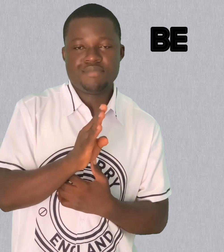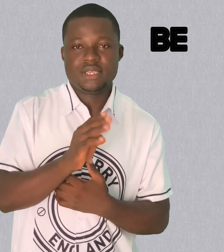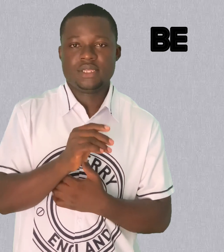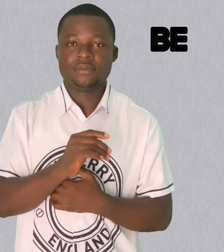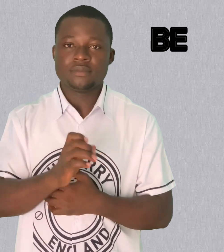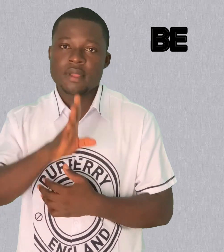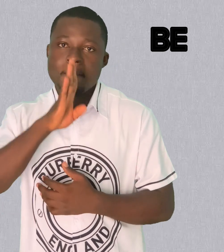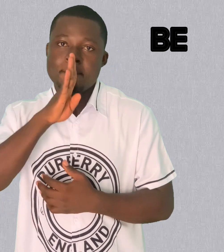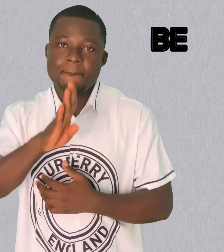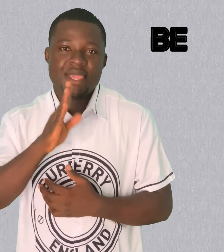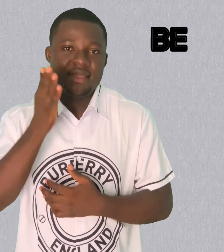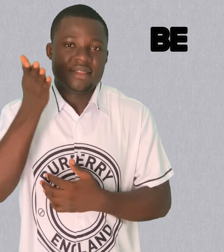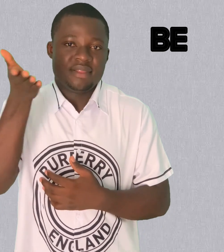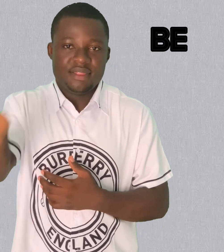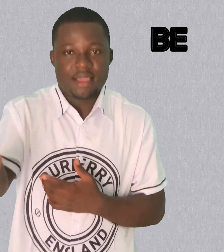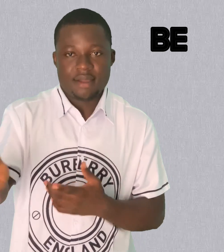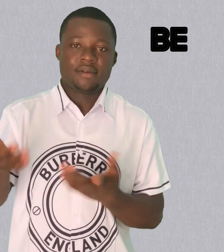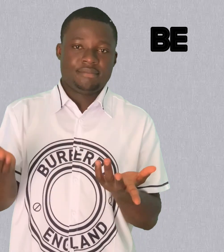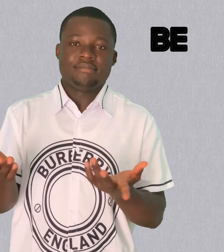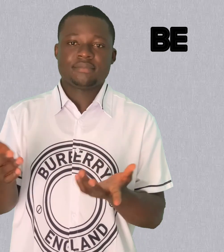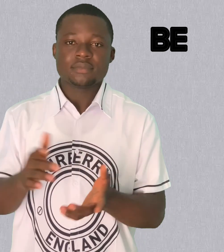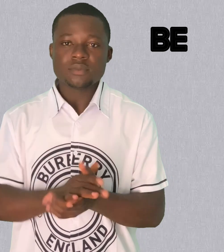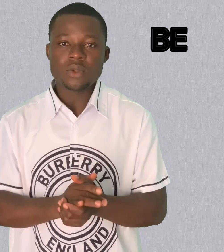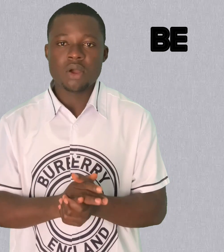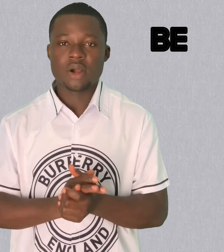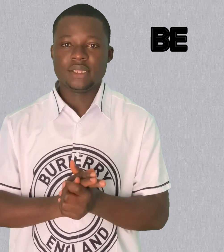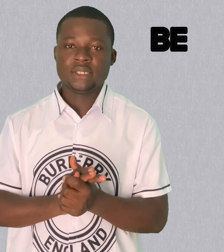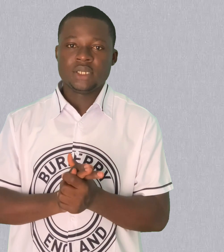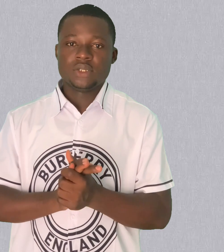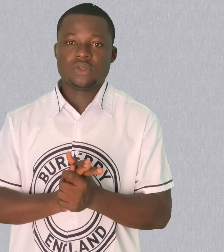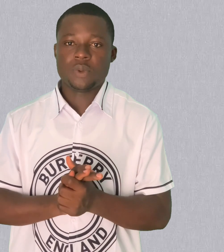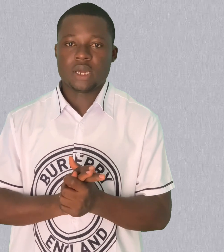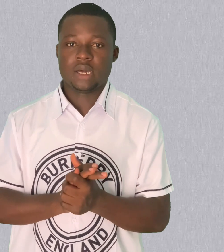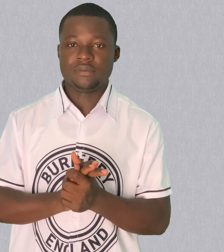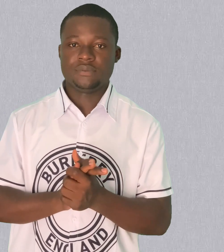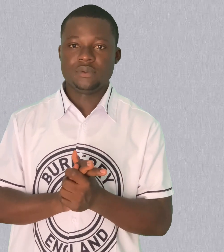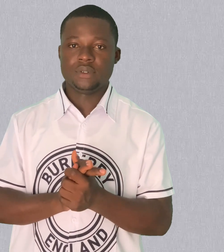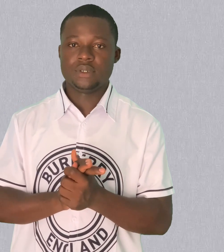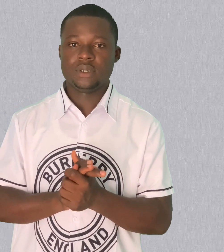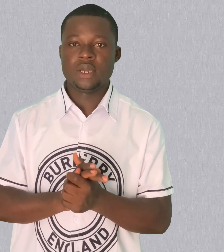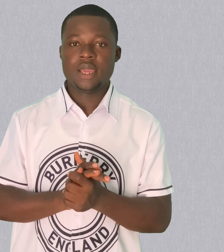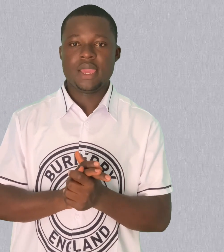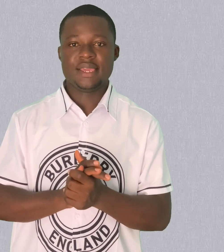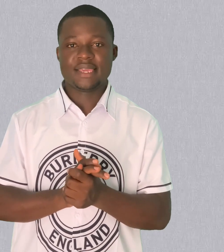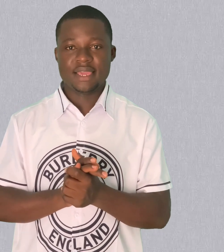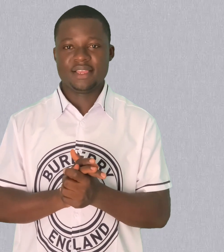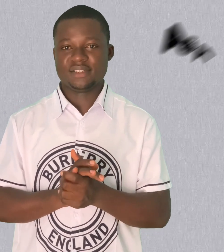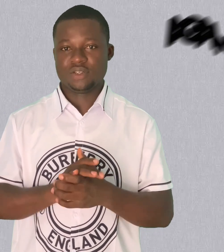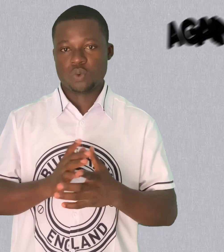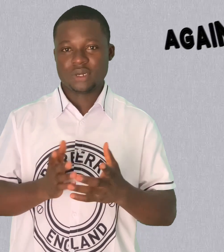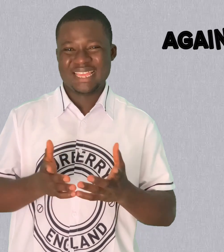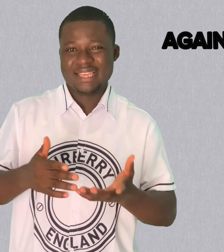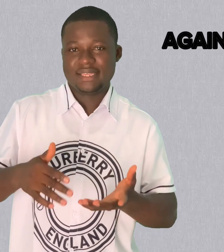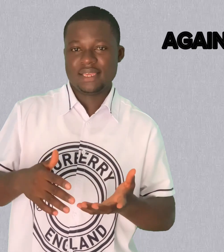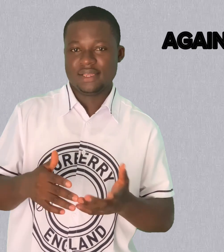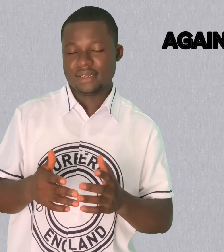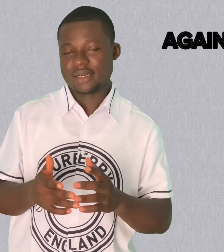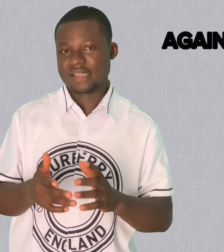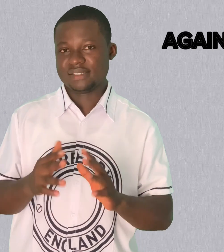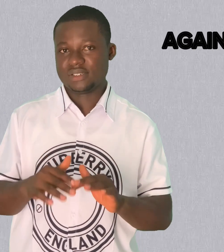B. Be there. All right. So we have again. The word again as it relates